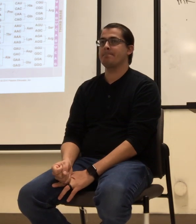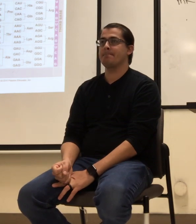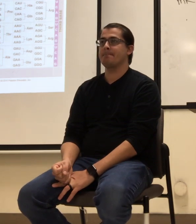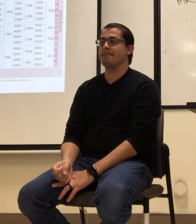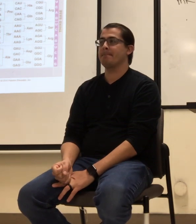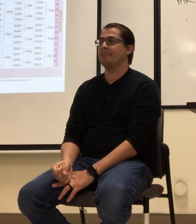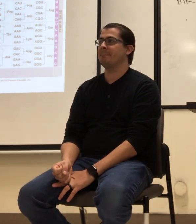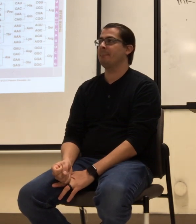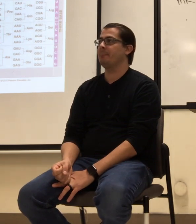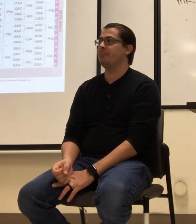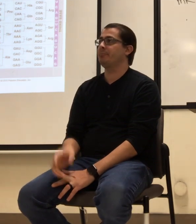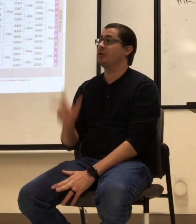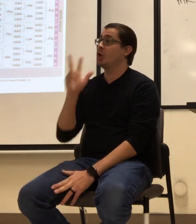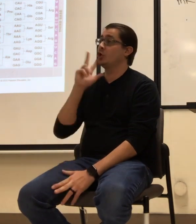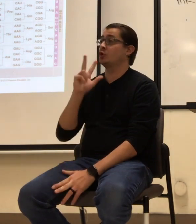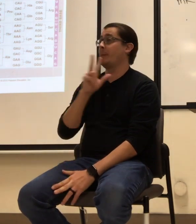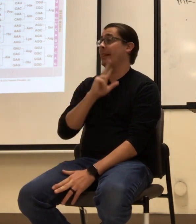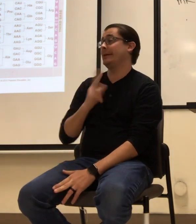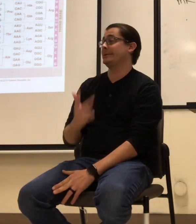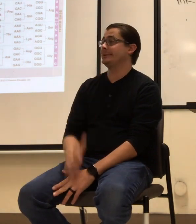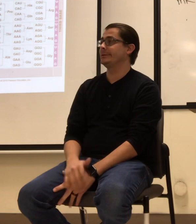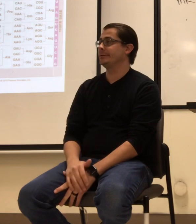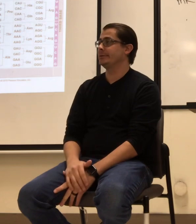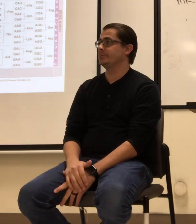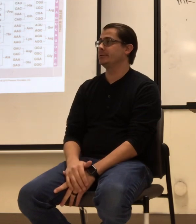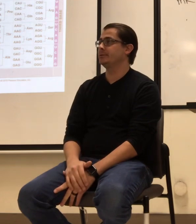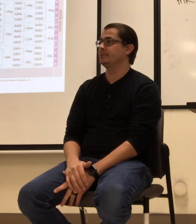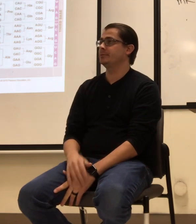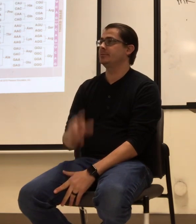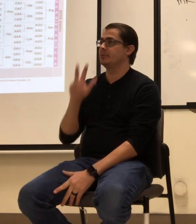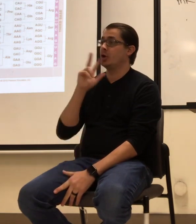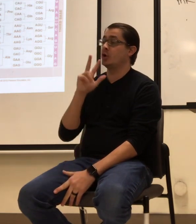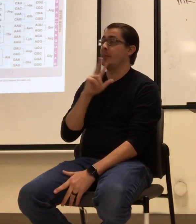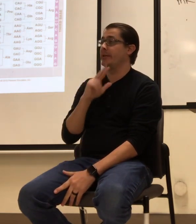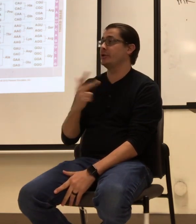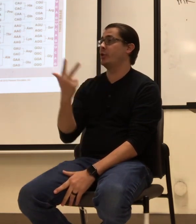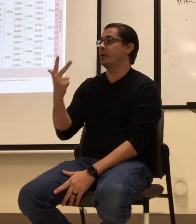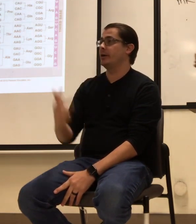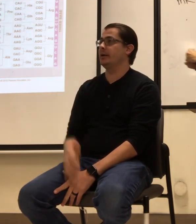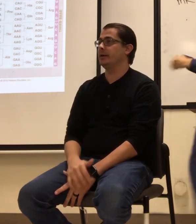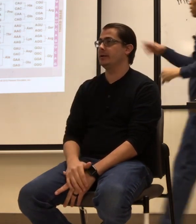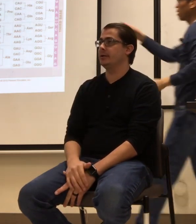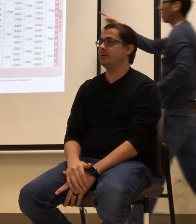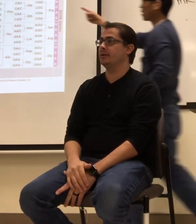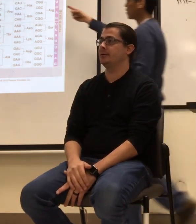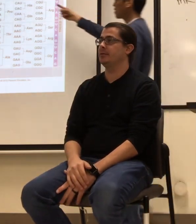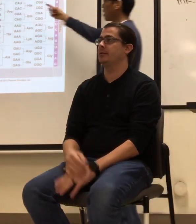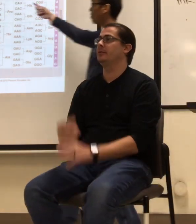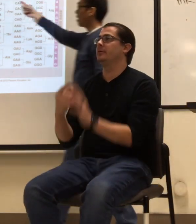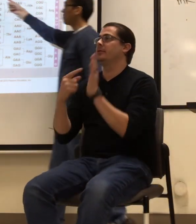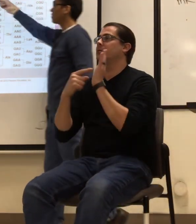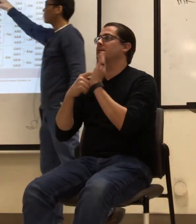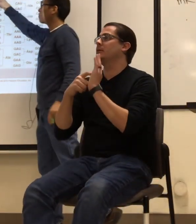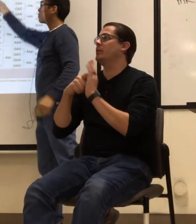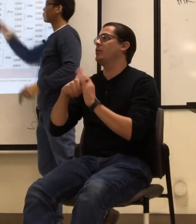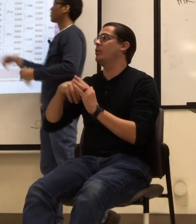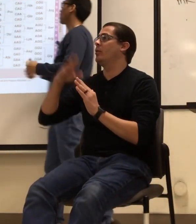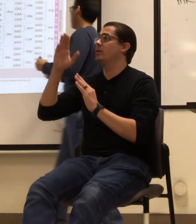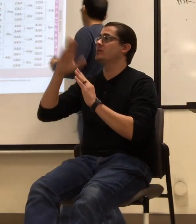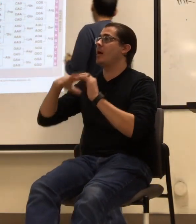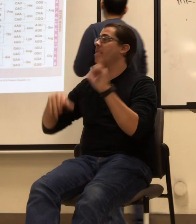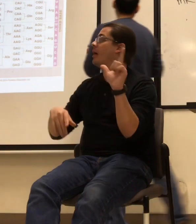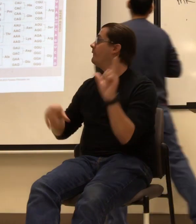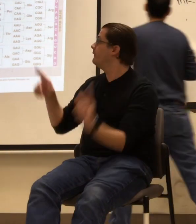They're triplets. There are 3 nucleotides. For example, look at the top left.